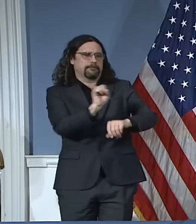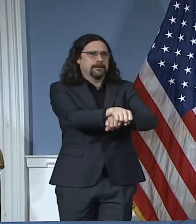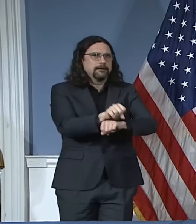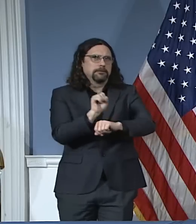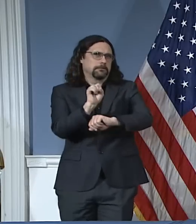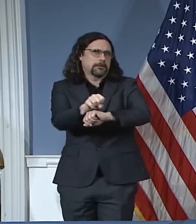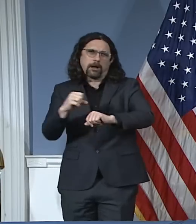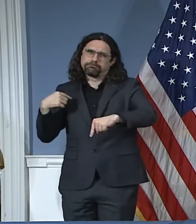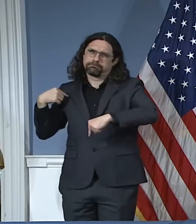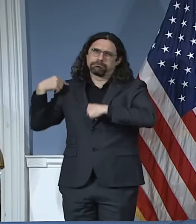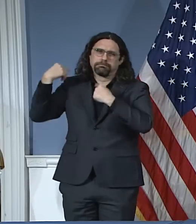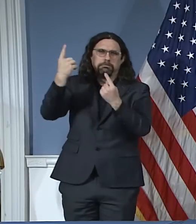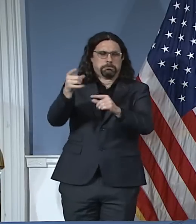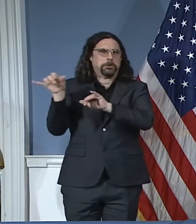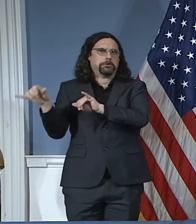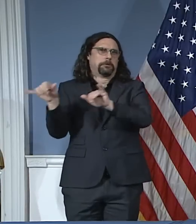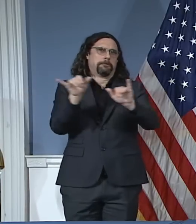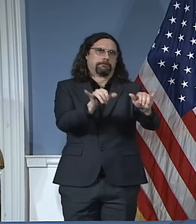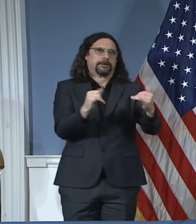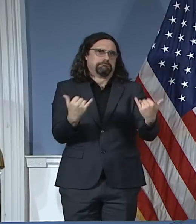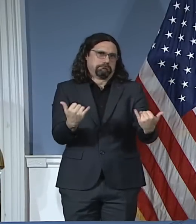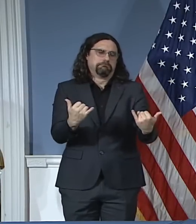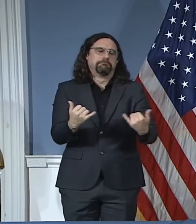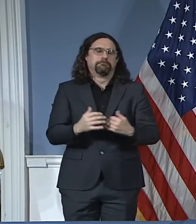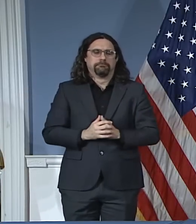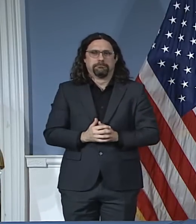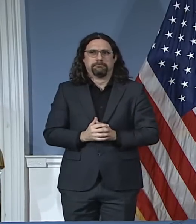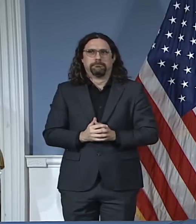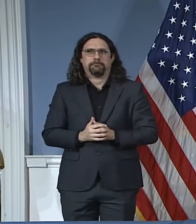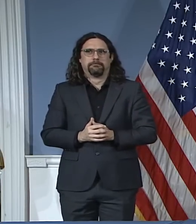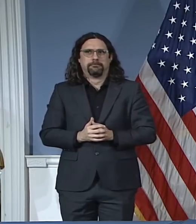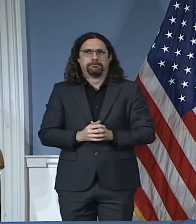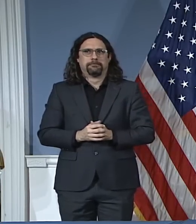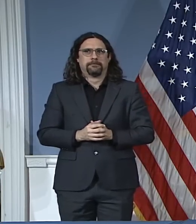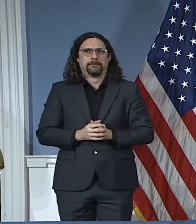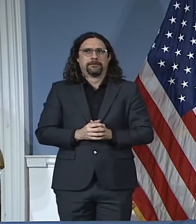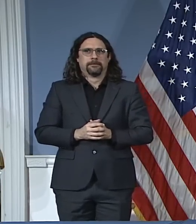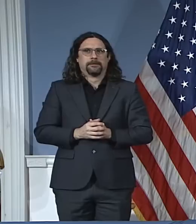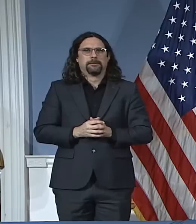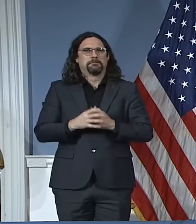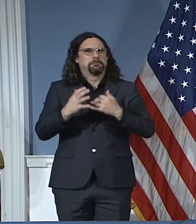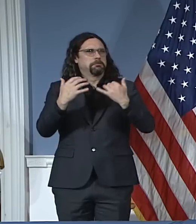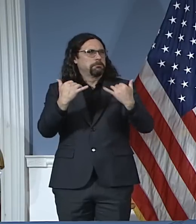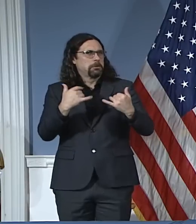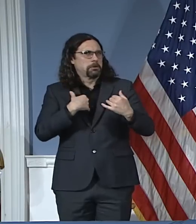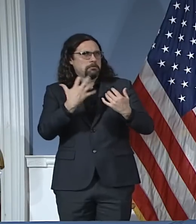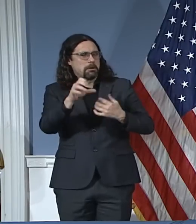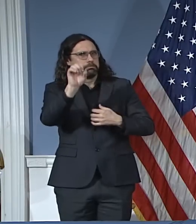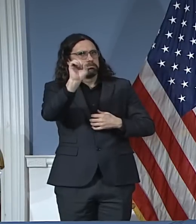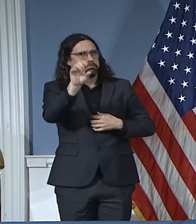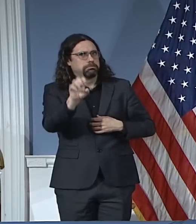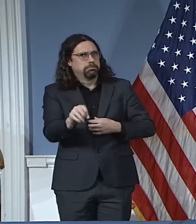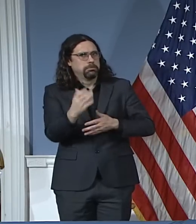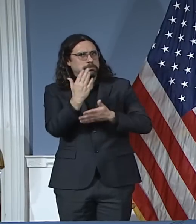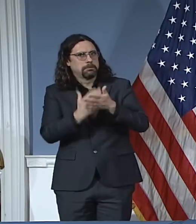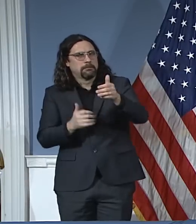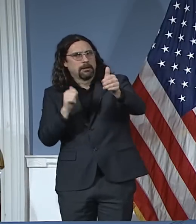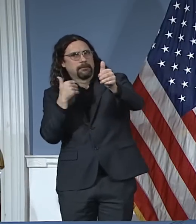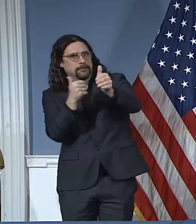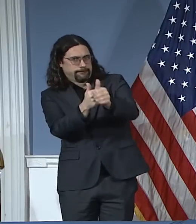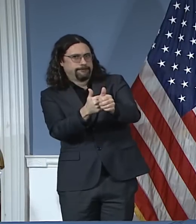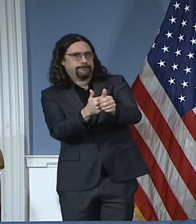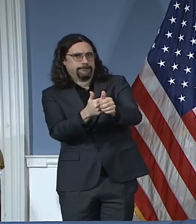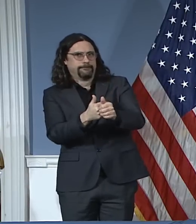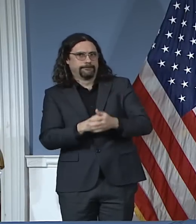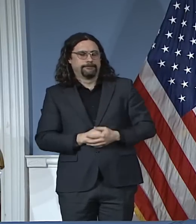some specific updates and information I want to share with everyone. And I want to take a moment to really commend the